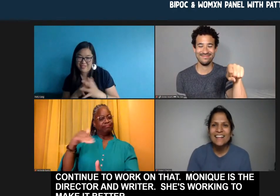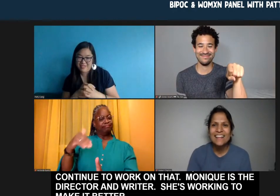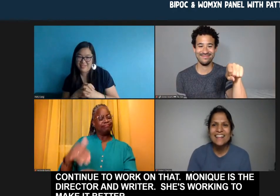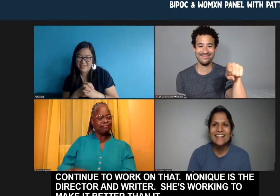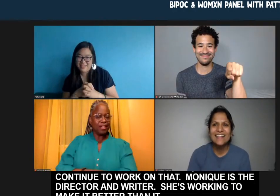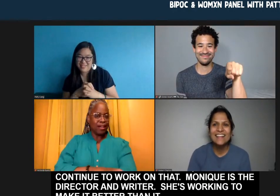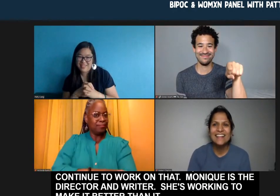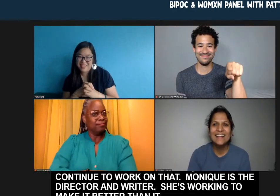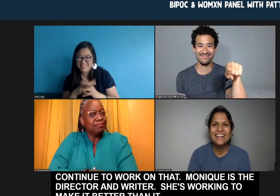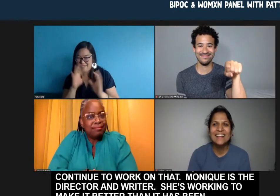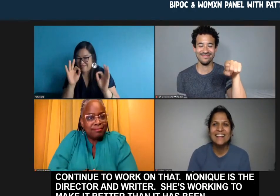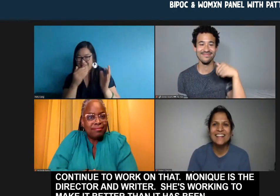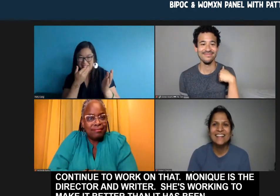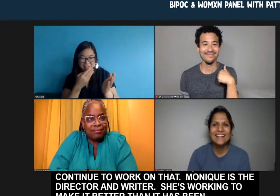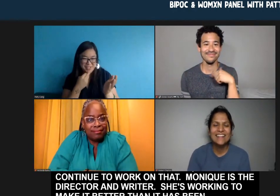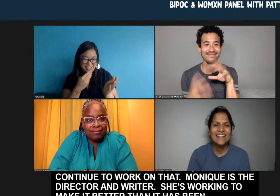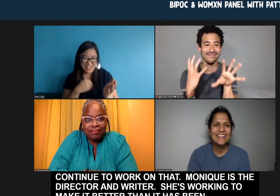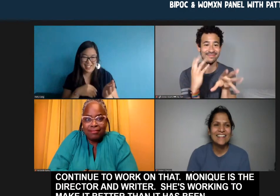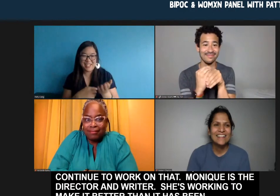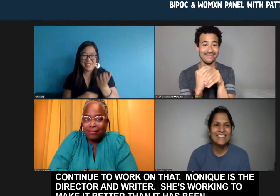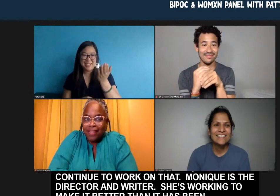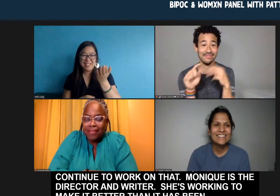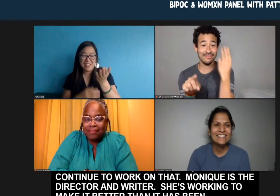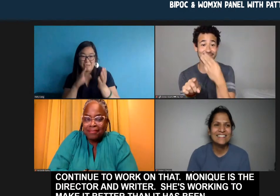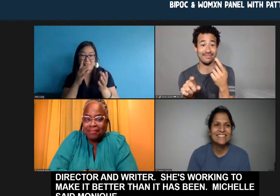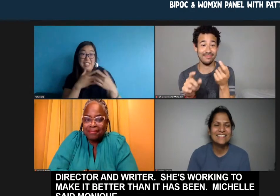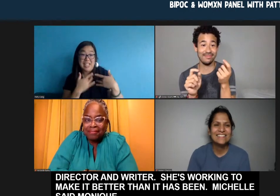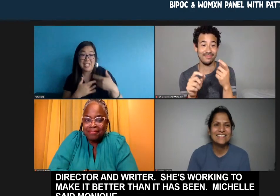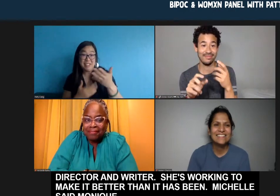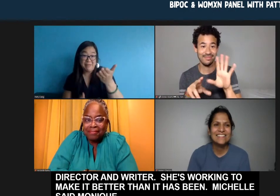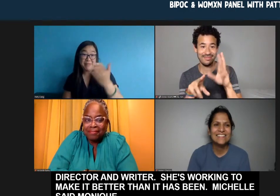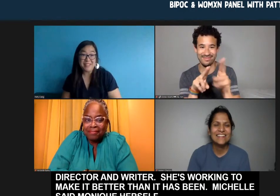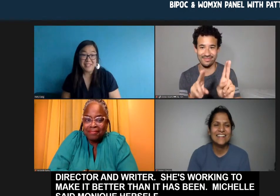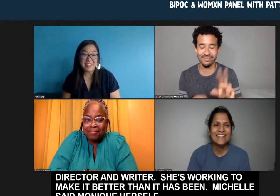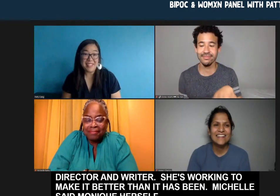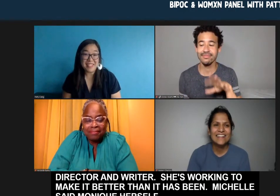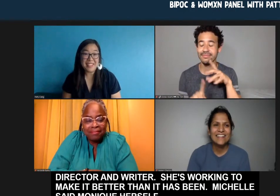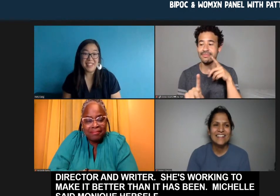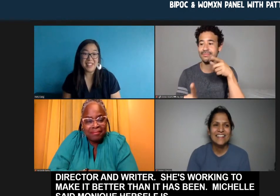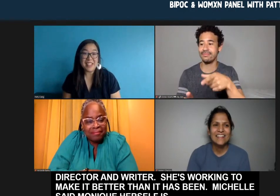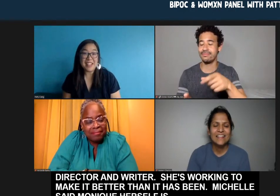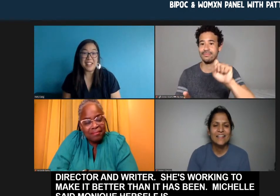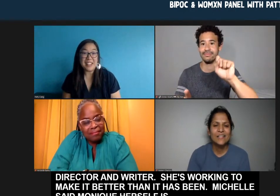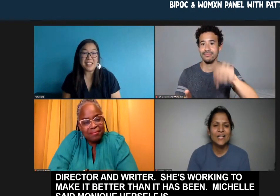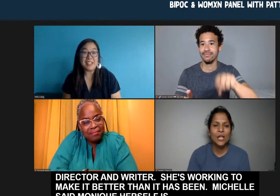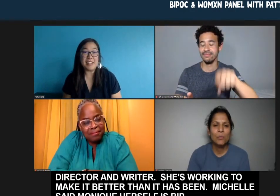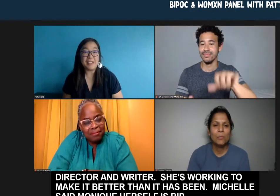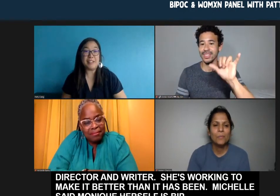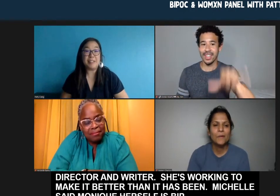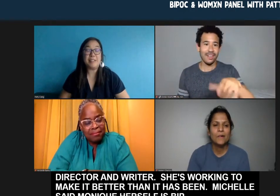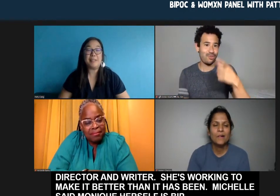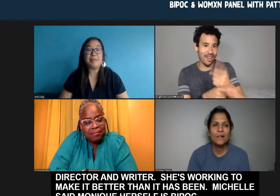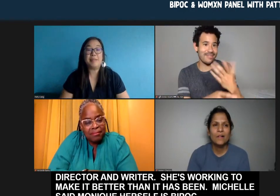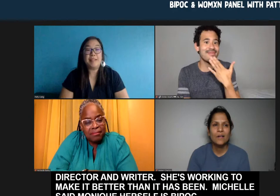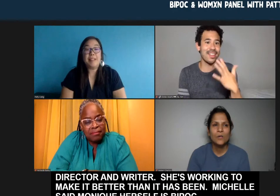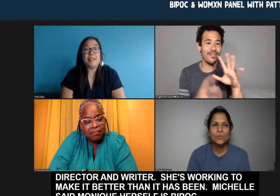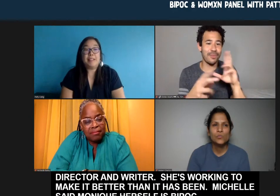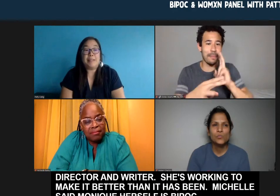Monique herself, Momo, is BIPOC. She's Asian also. So she's an amazing human. Yes, thank you. Thank you for that. And Dickie, you wanted to say something about that.